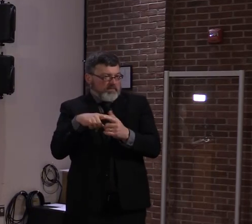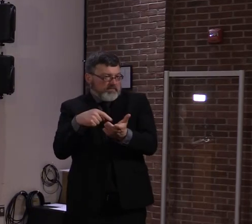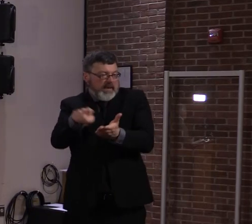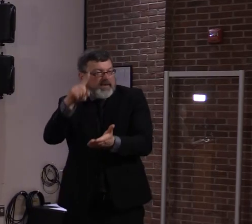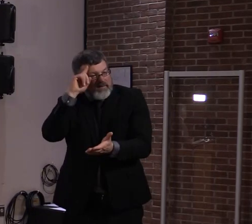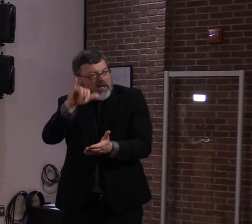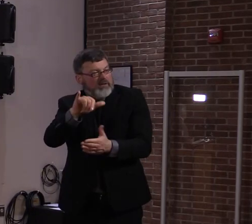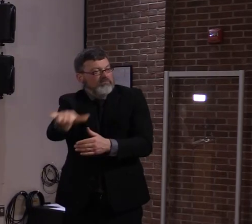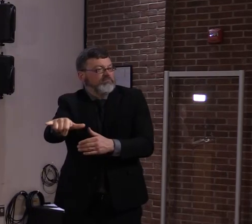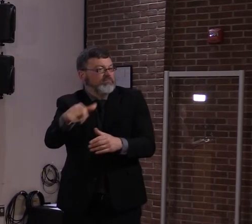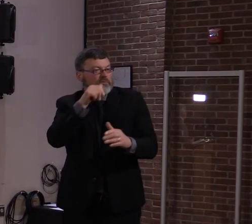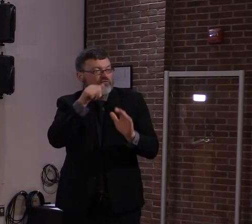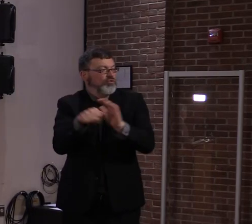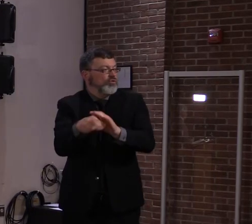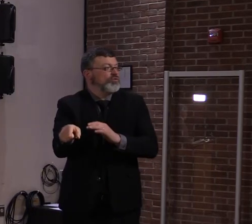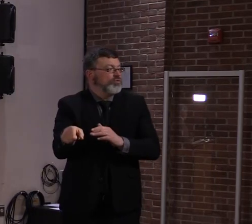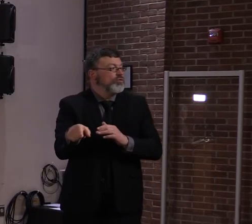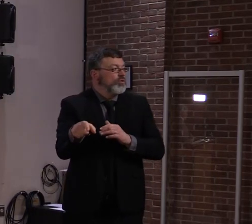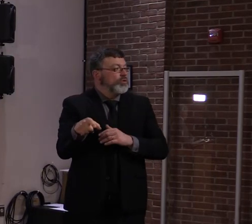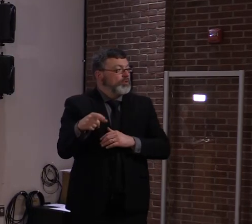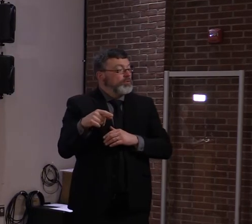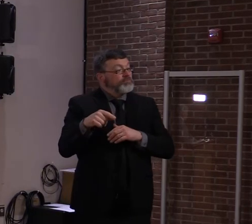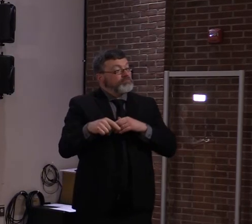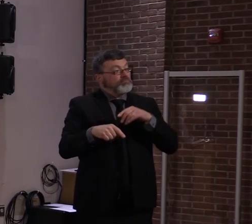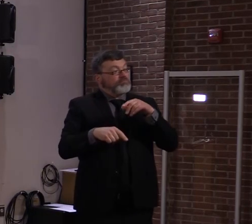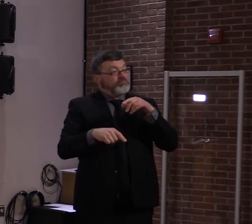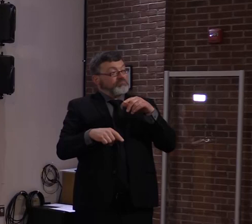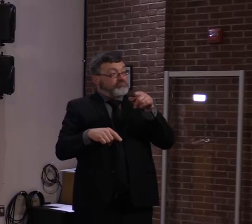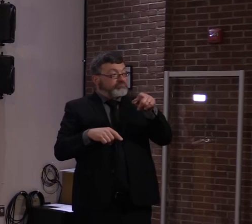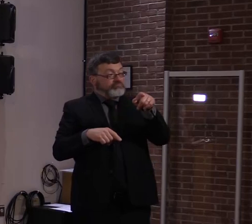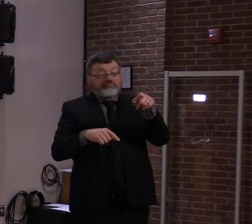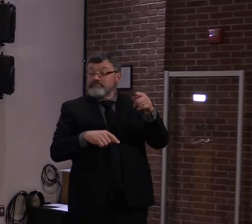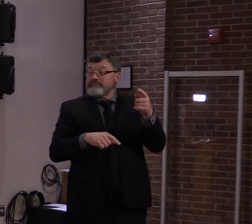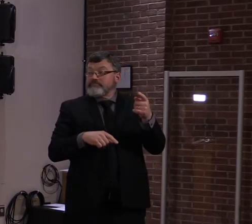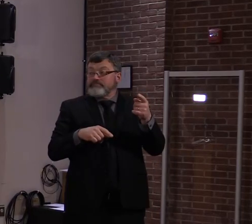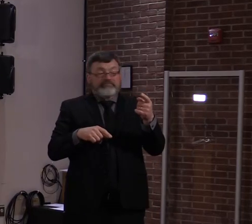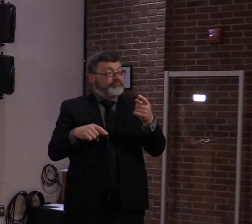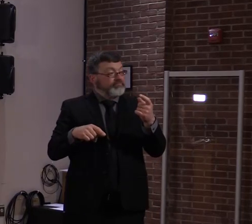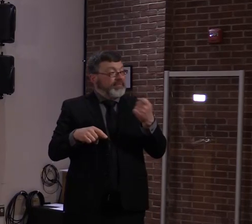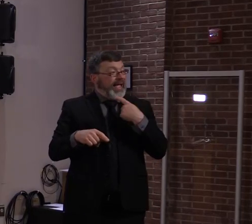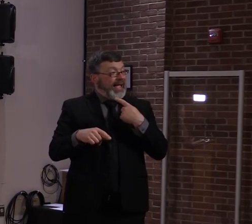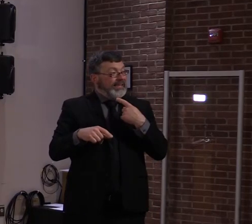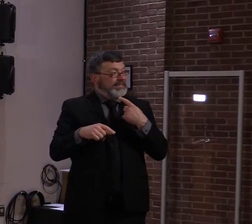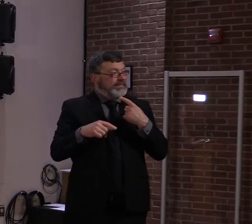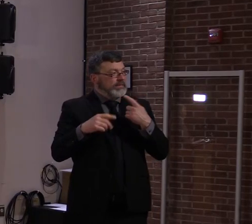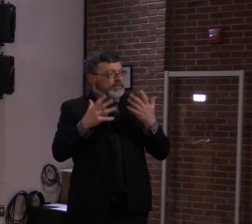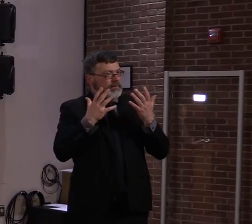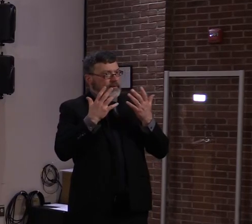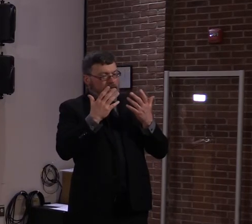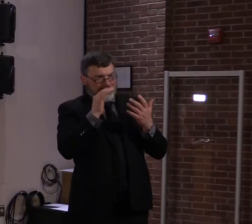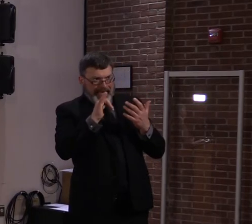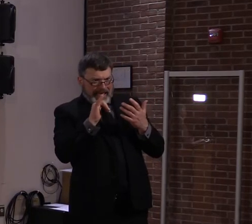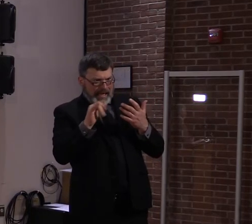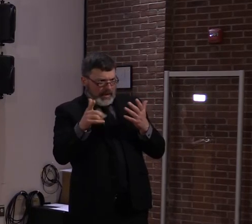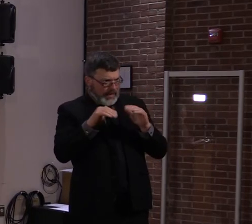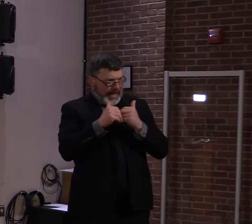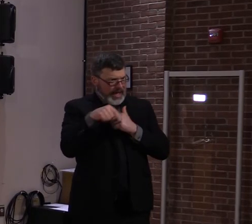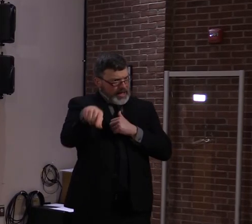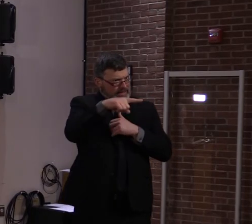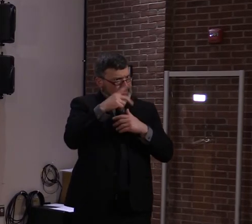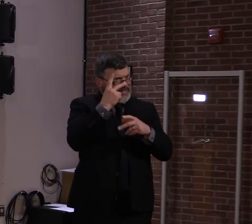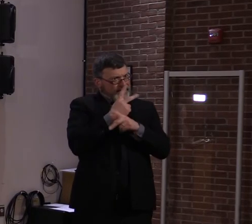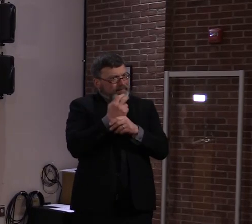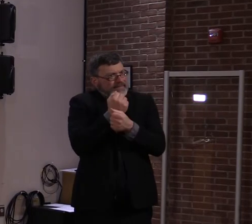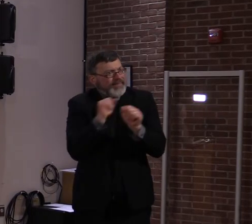money into the sort of the temporary year-long transition period